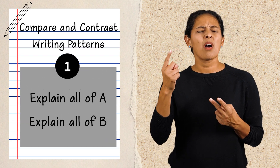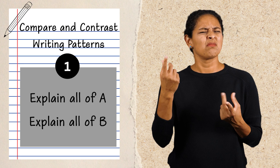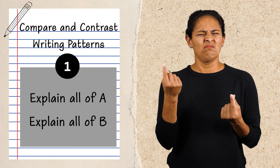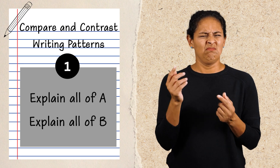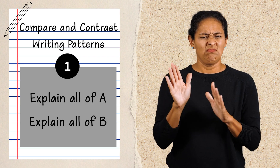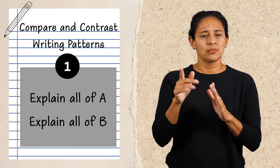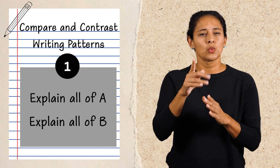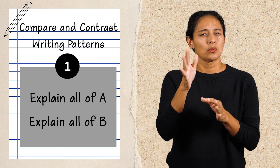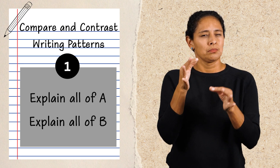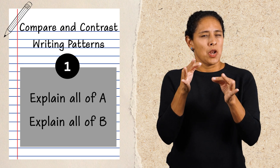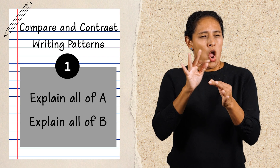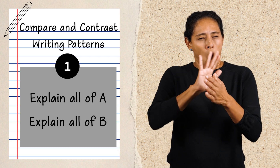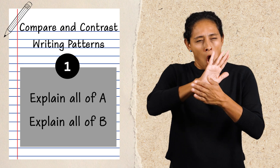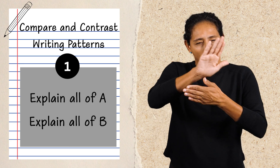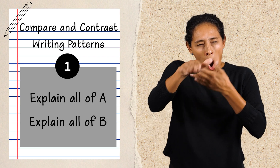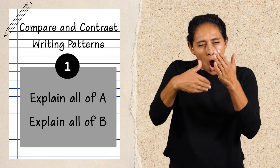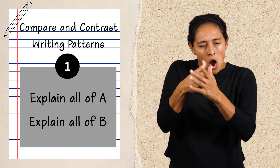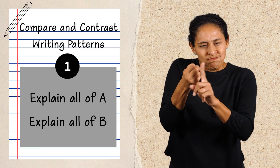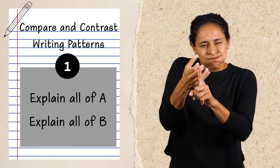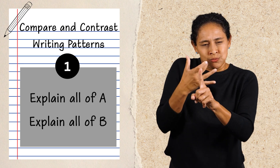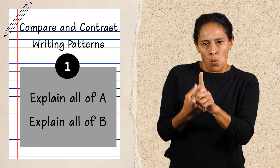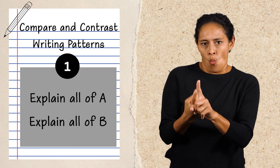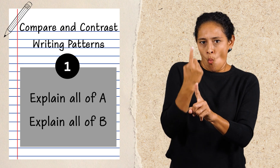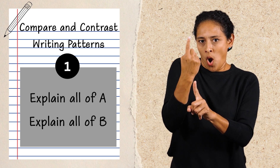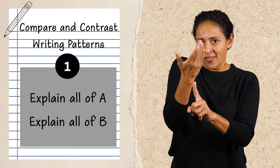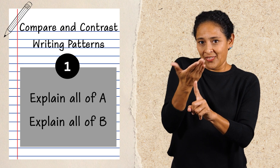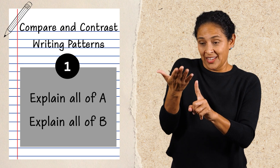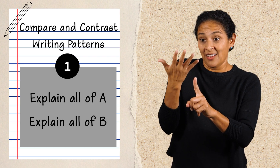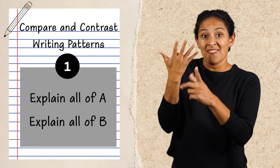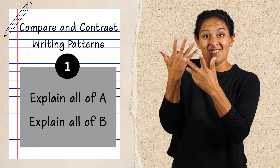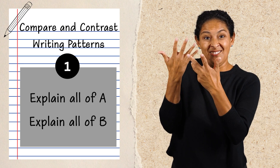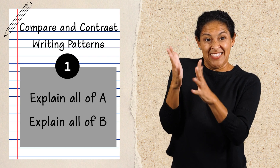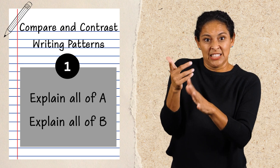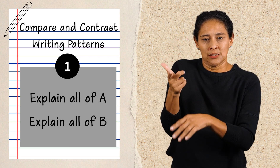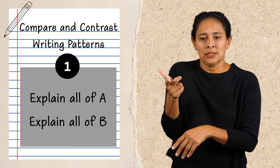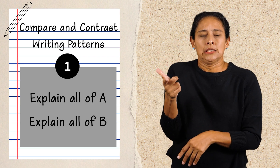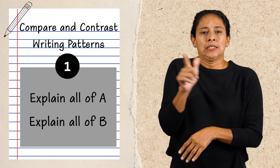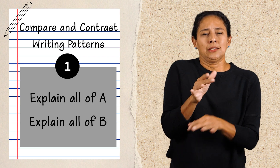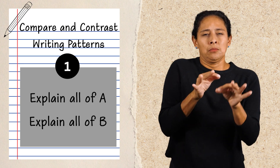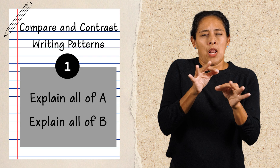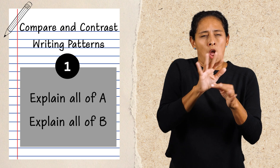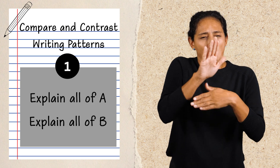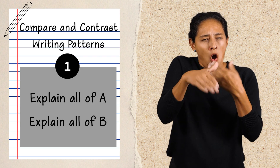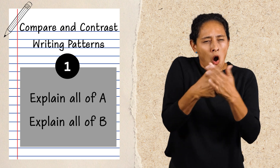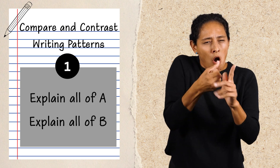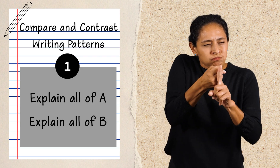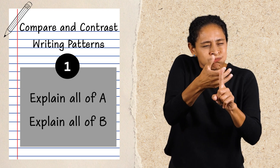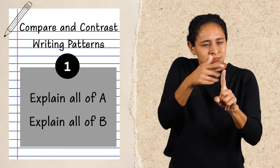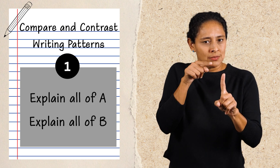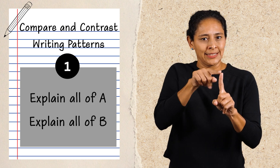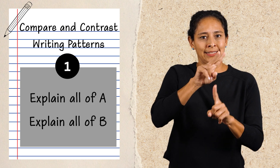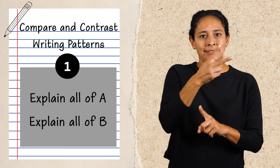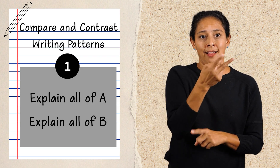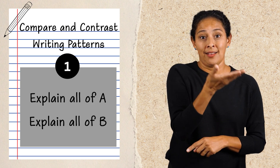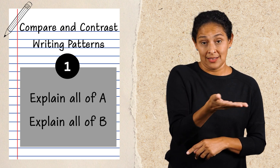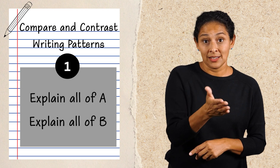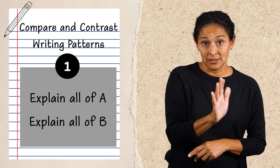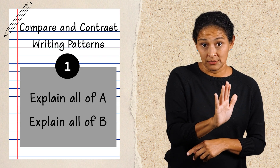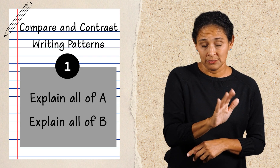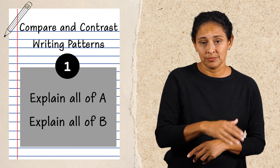For pattern 1, you will explain all of one item and then explain all of the second item.